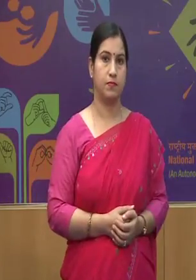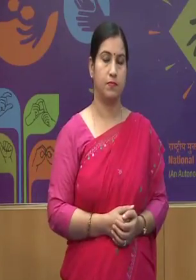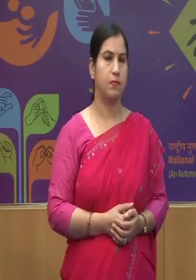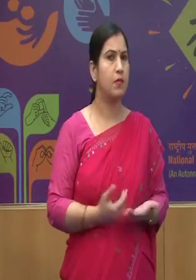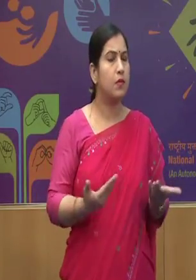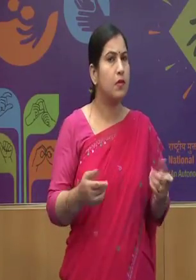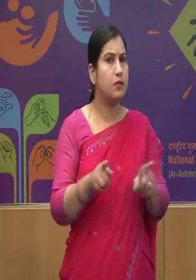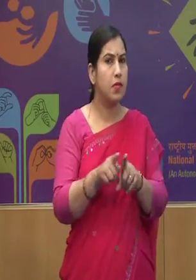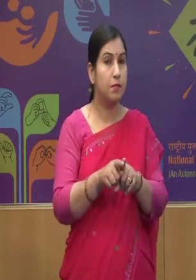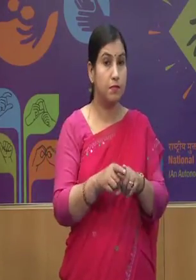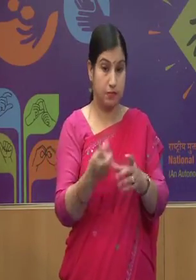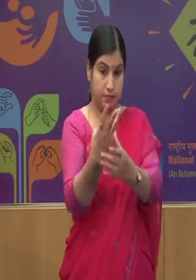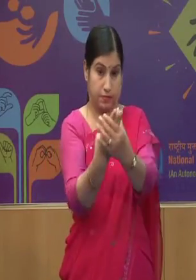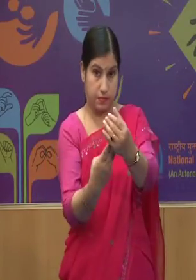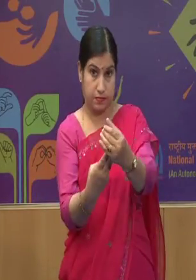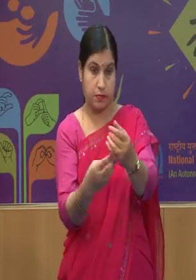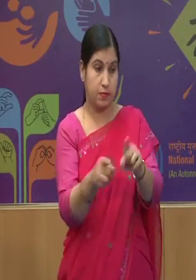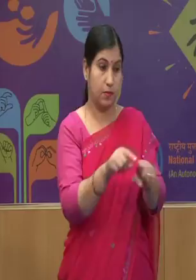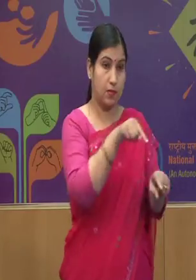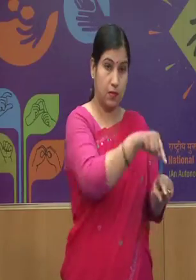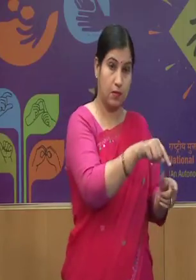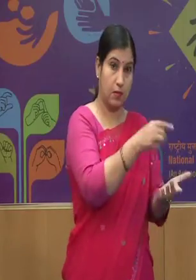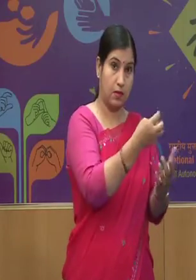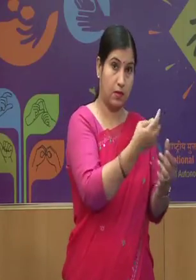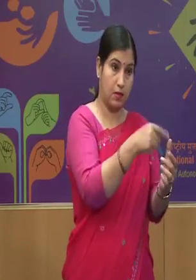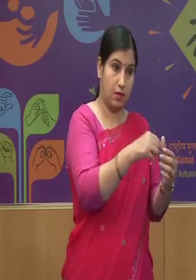As part of Treaty of Versailles,